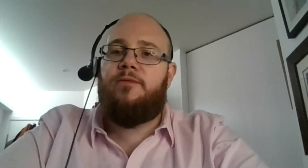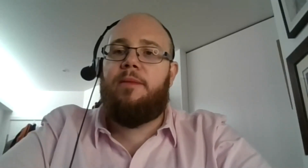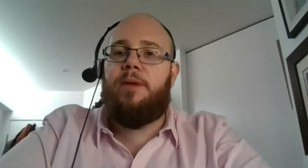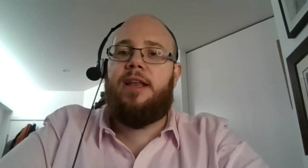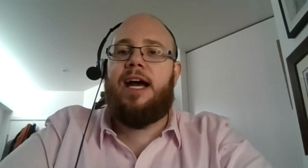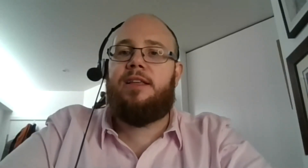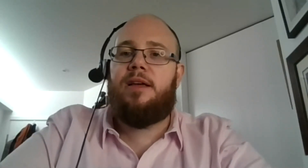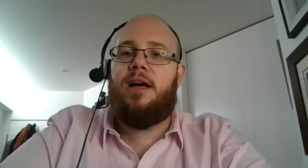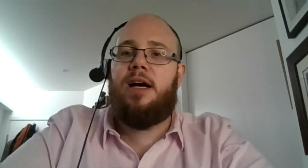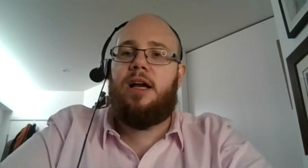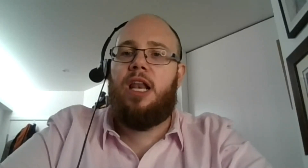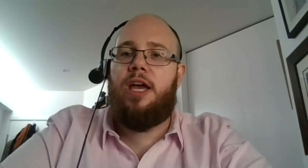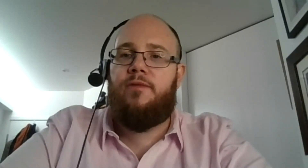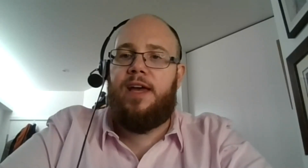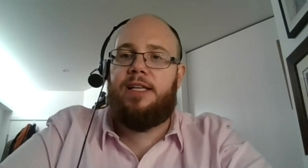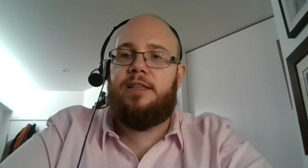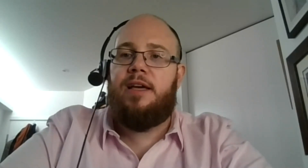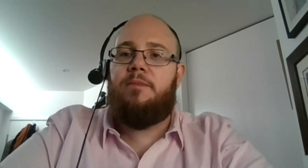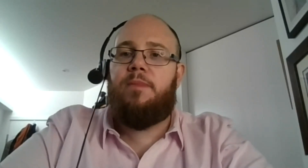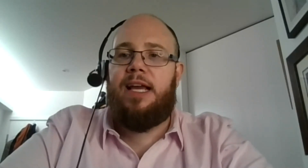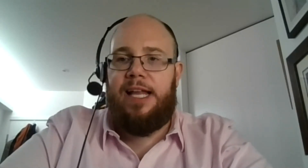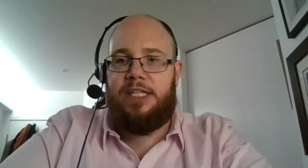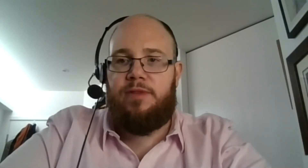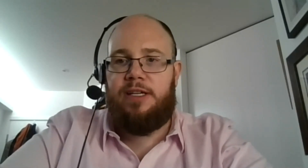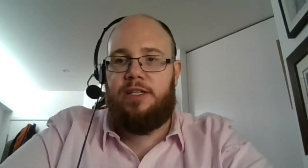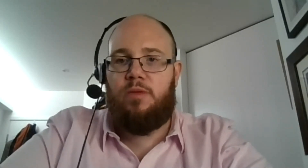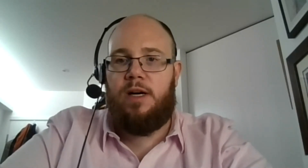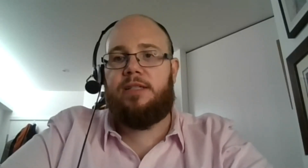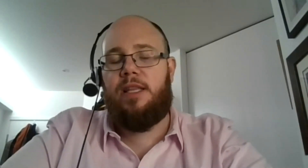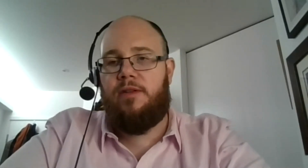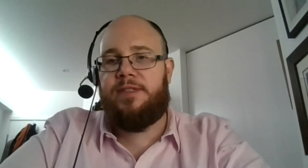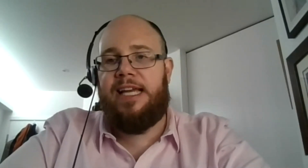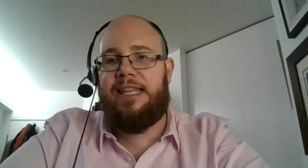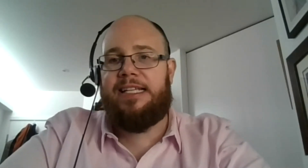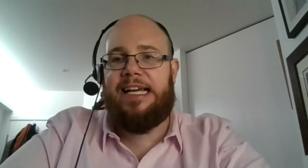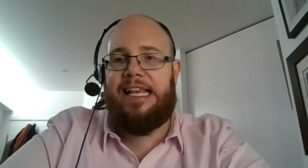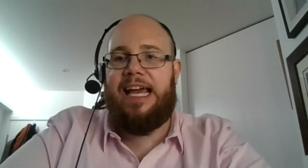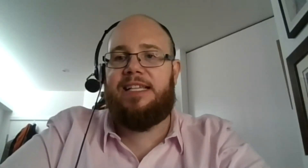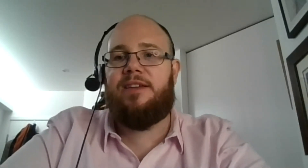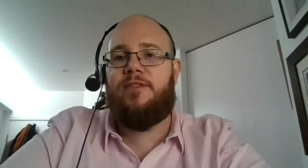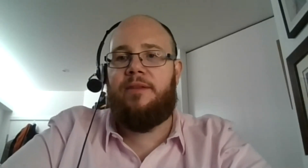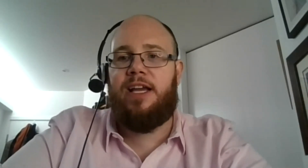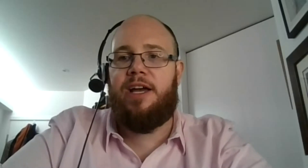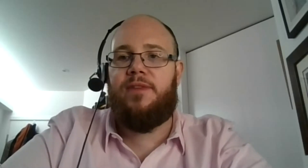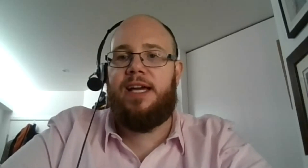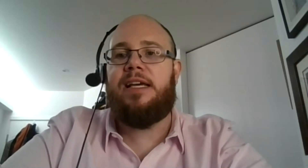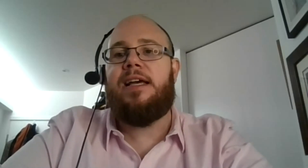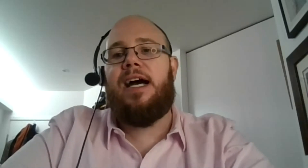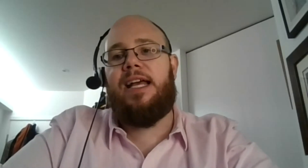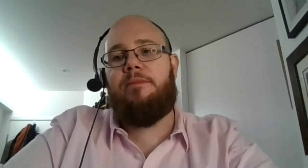member who'd had COVID, being cleared to return to work. So they'd obviously had their 10 days of having COVID, and then a member of